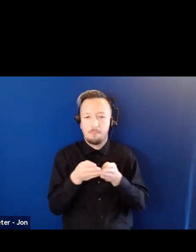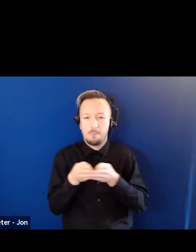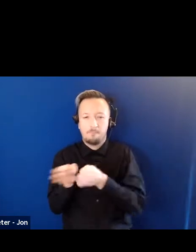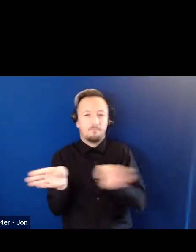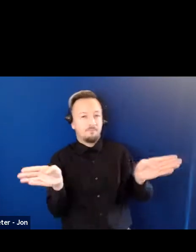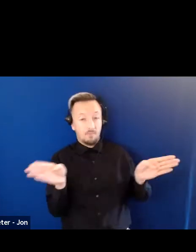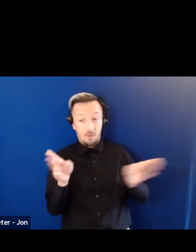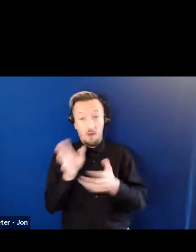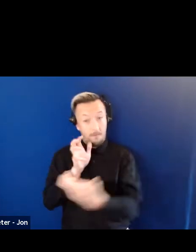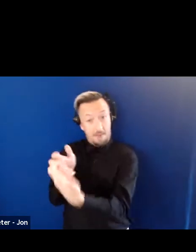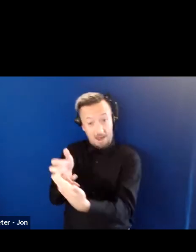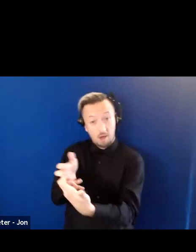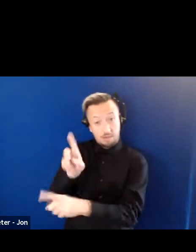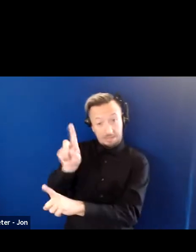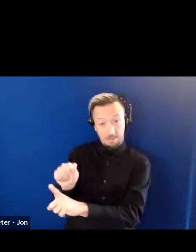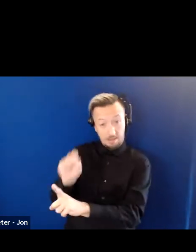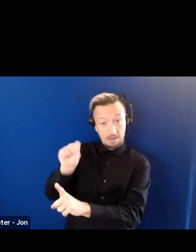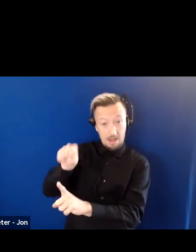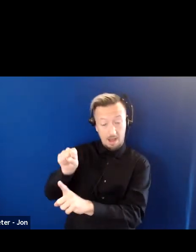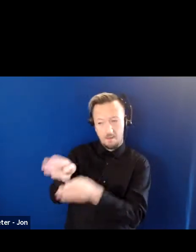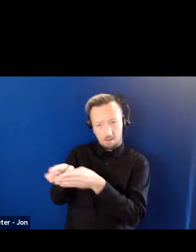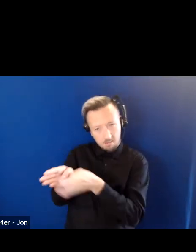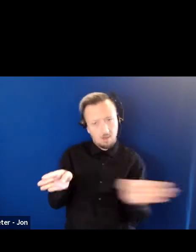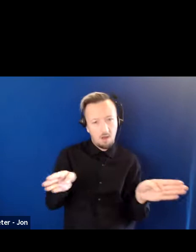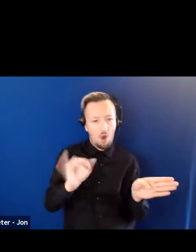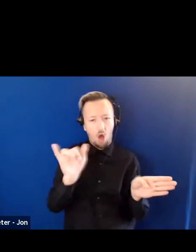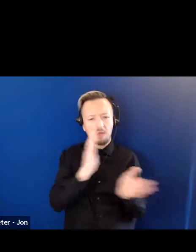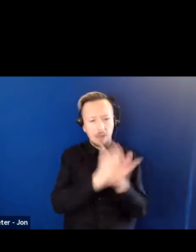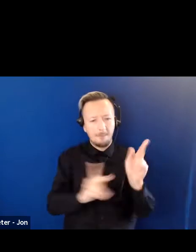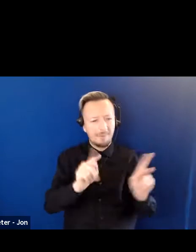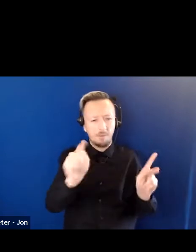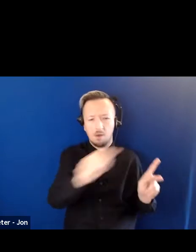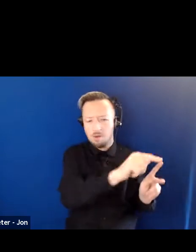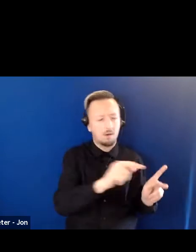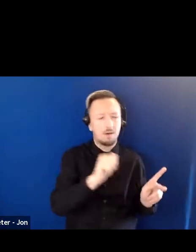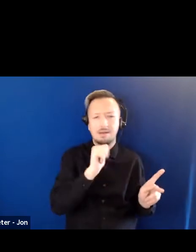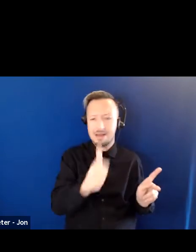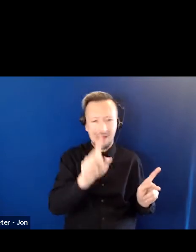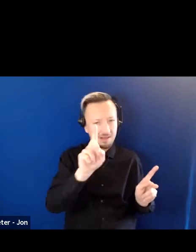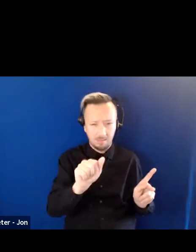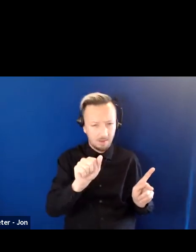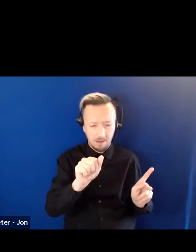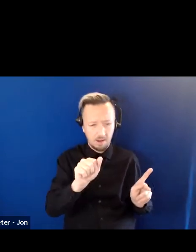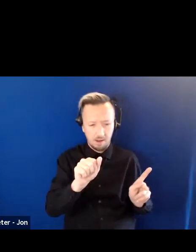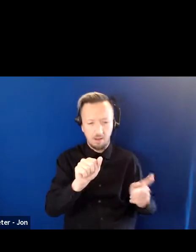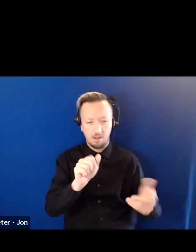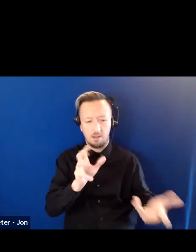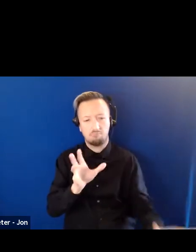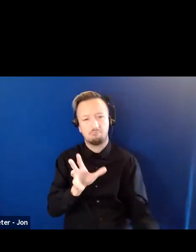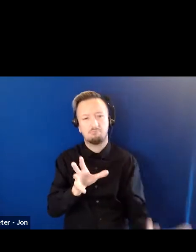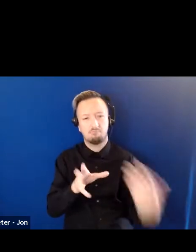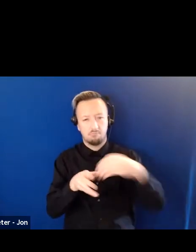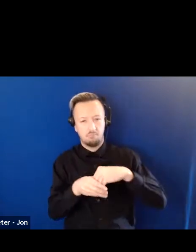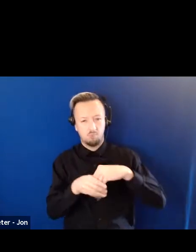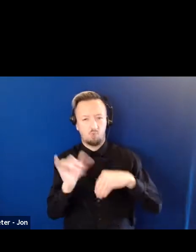with disabilities, but for people without disability as well. So trying to frame our branding